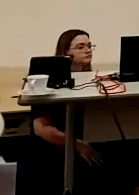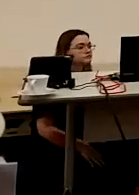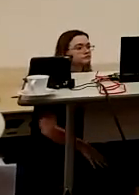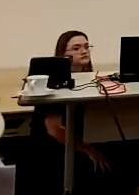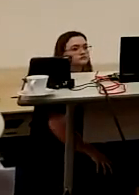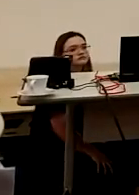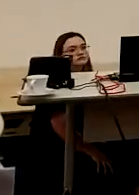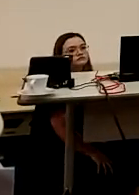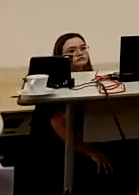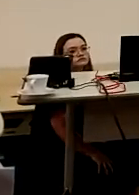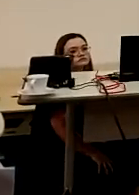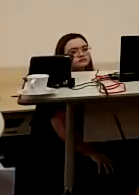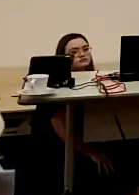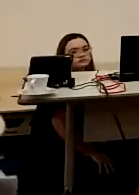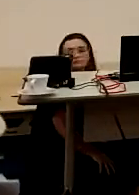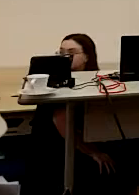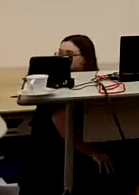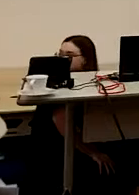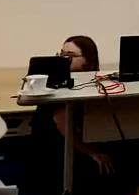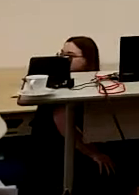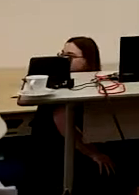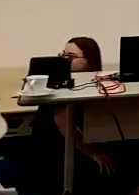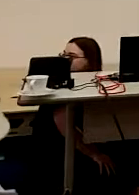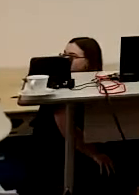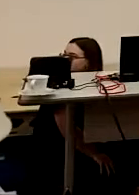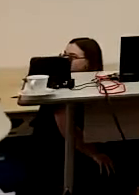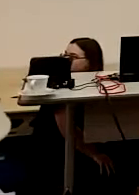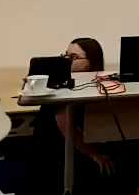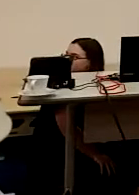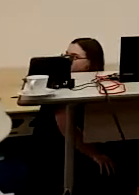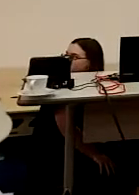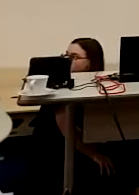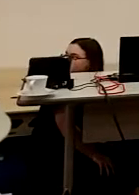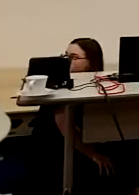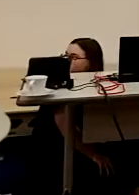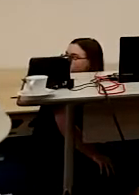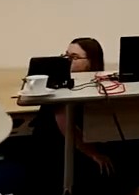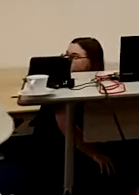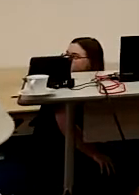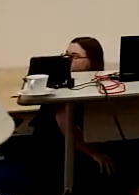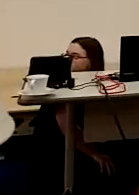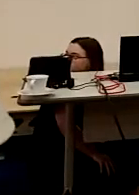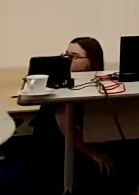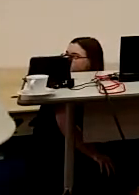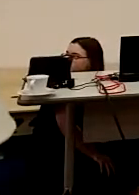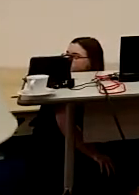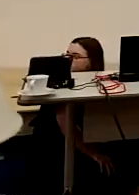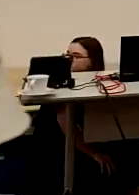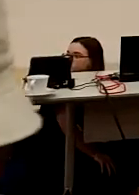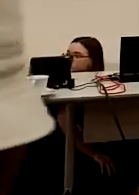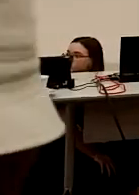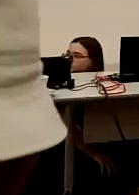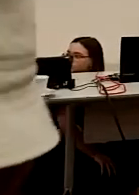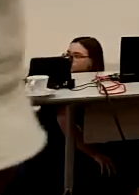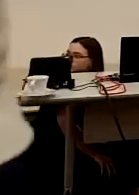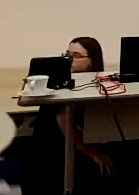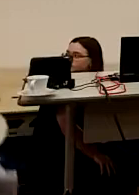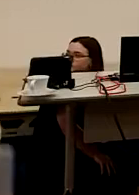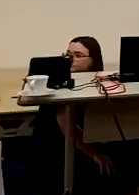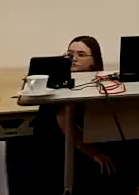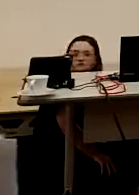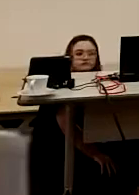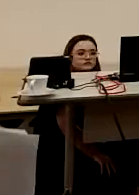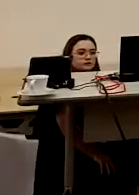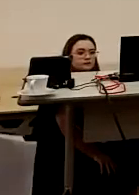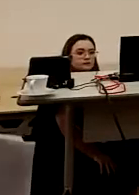group and feel we'll be far better served to fight this extremely business government. So